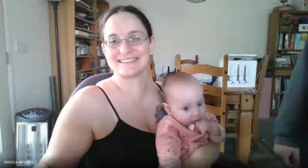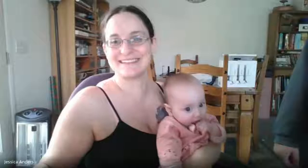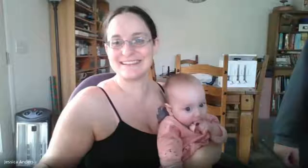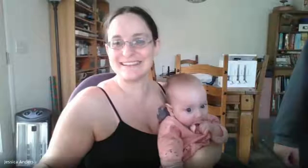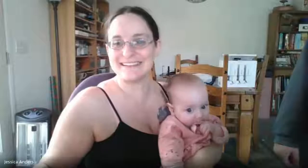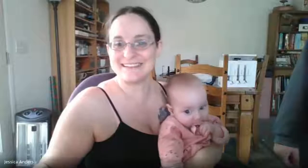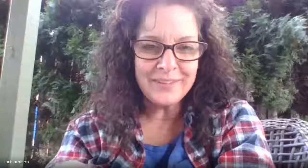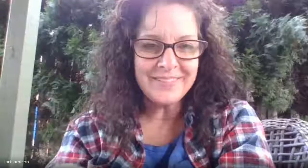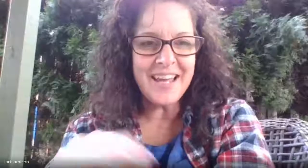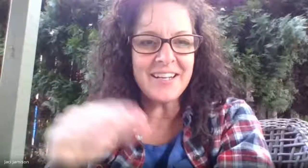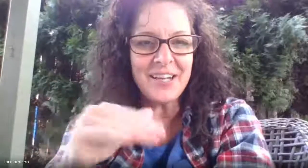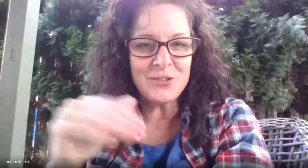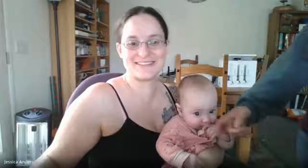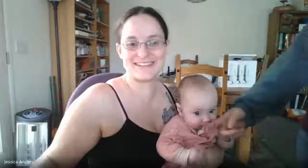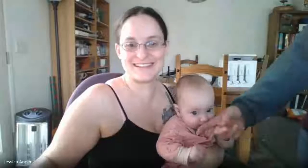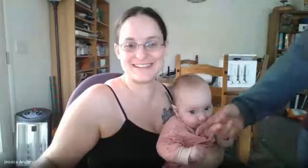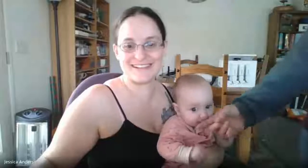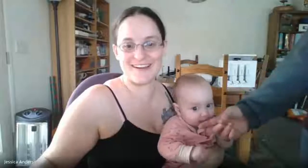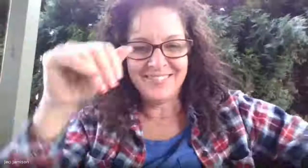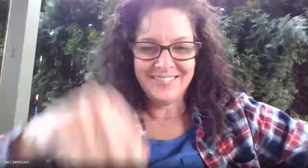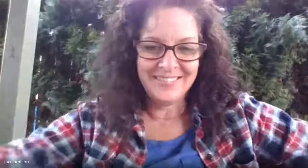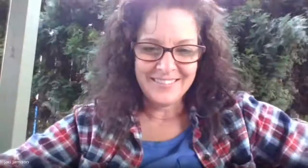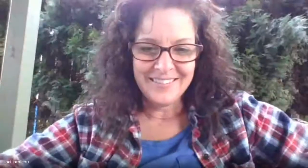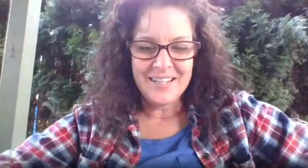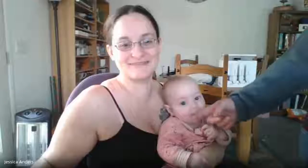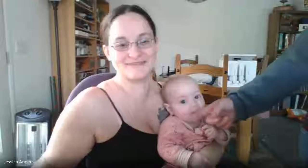Nana loves you. Nana loves you. All right. Bye, Mom. Bye-bye, hon.